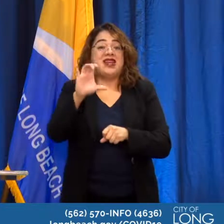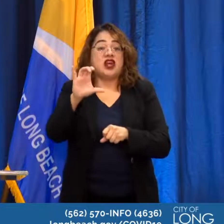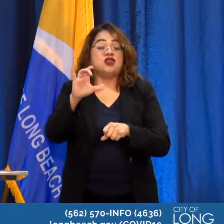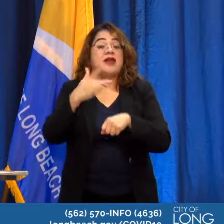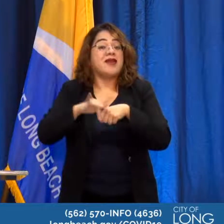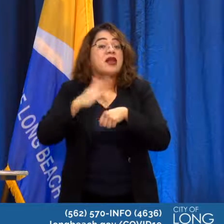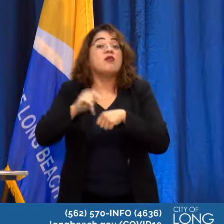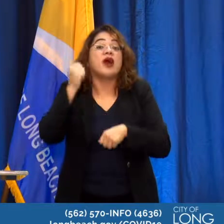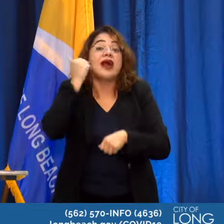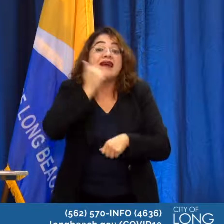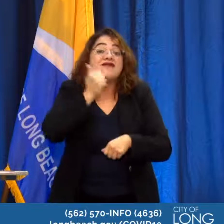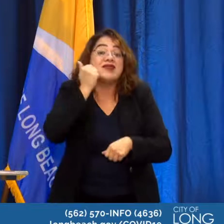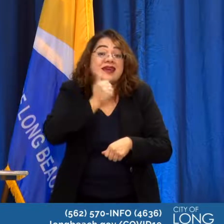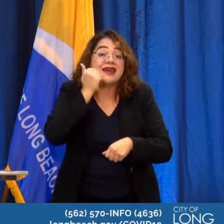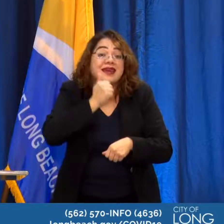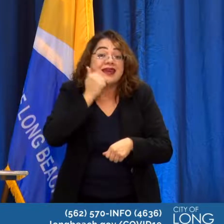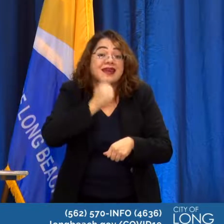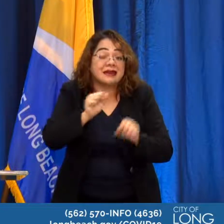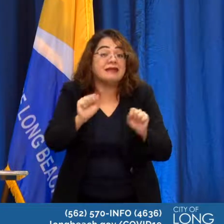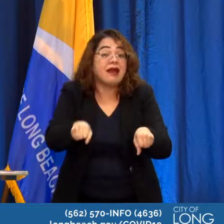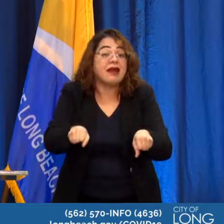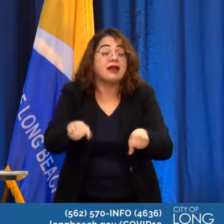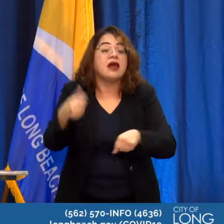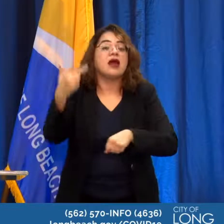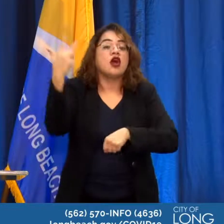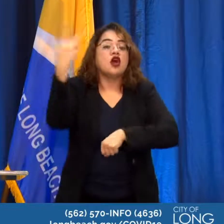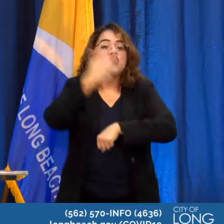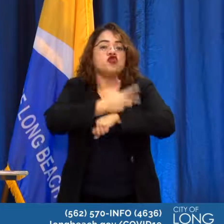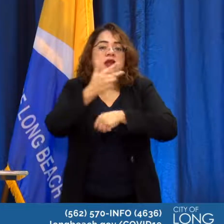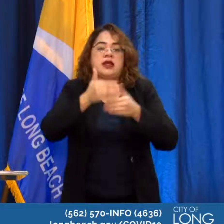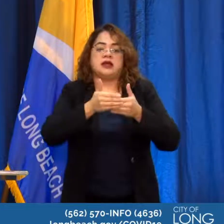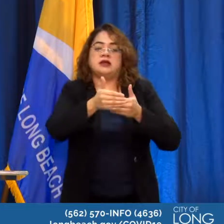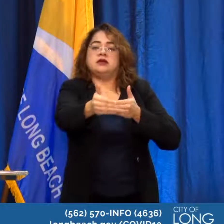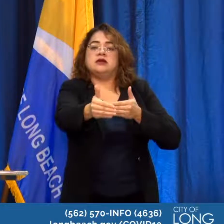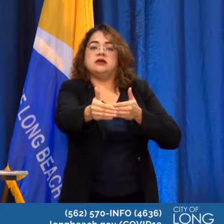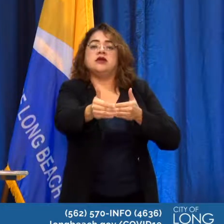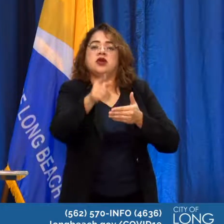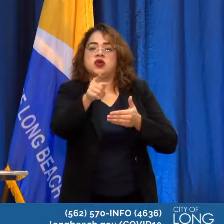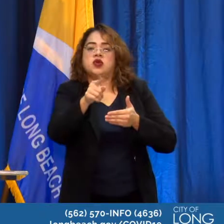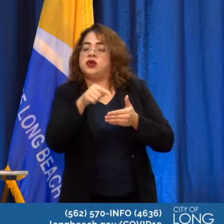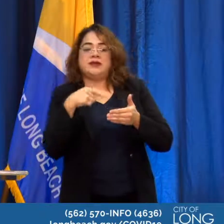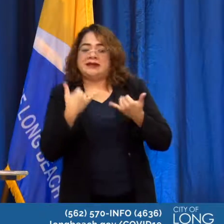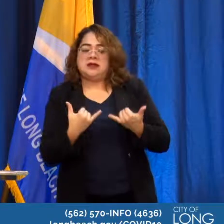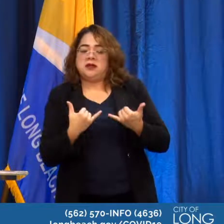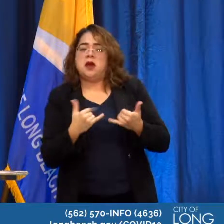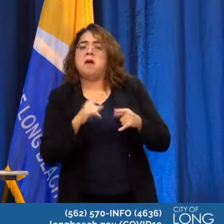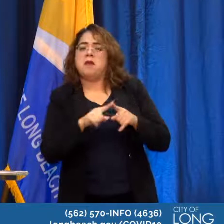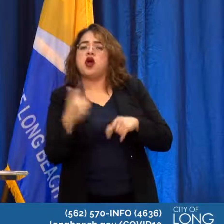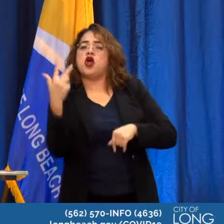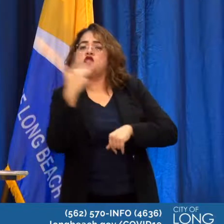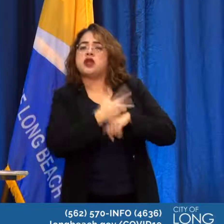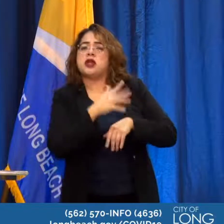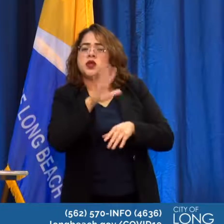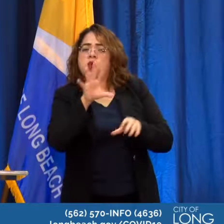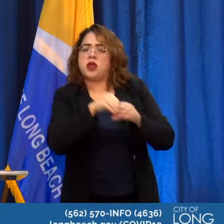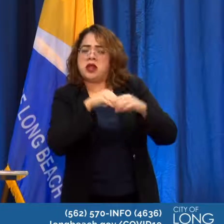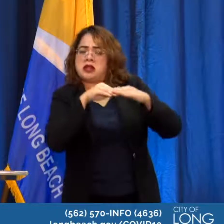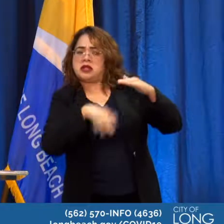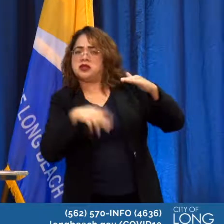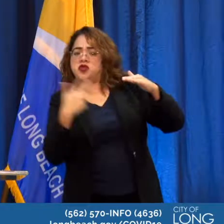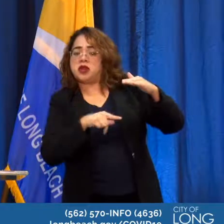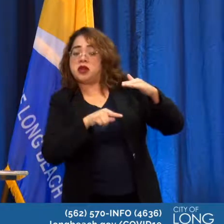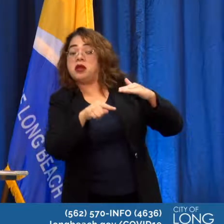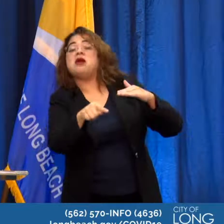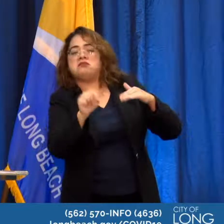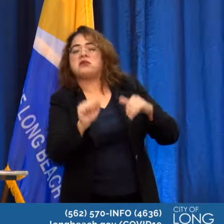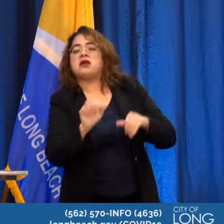day. So every 3 days out. So within 3 days, you should be able to get an appointment no matter what. You can find more